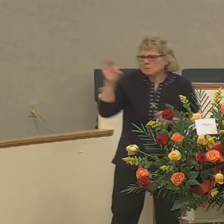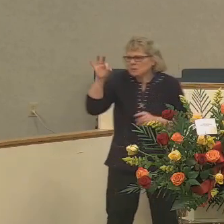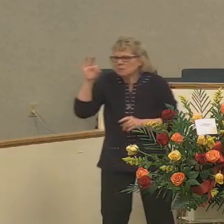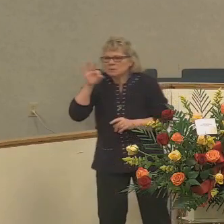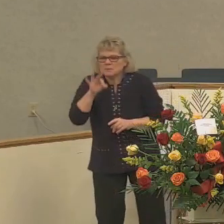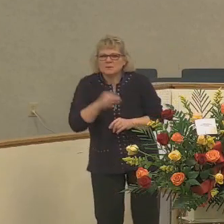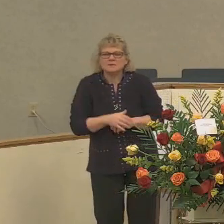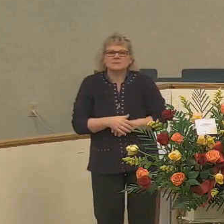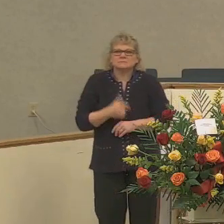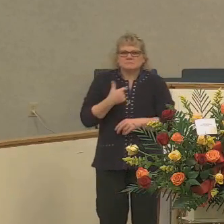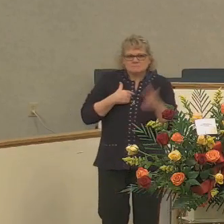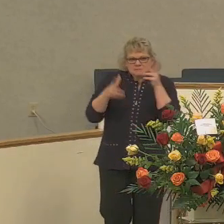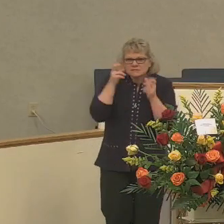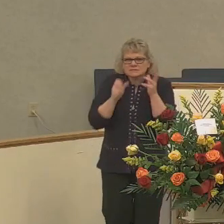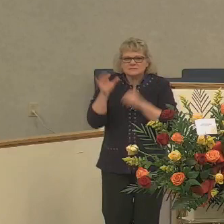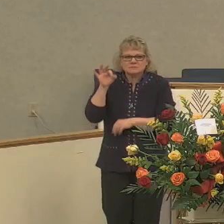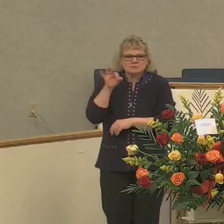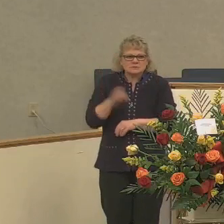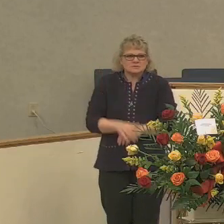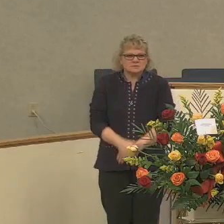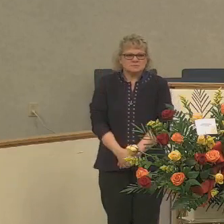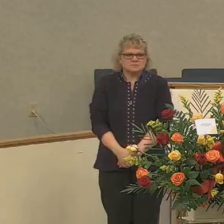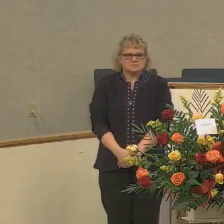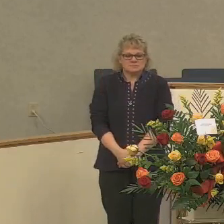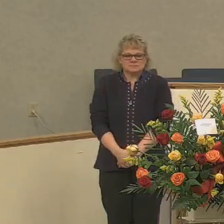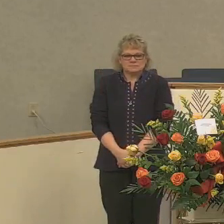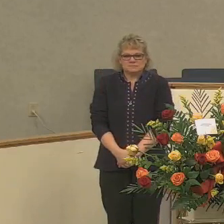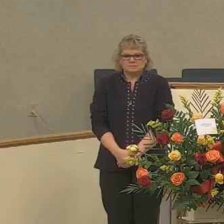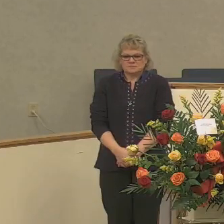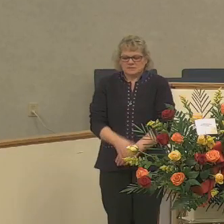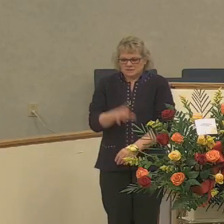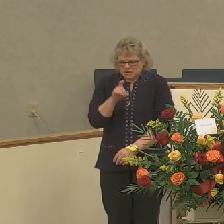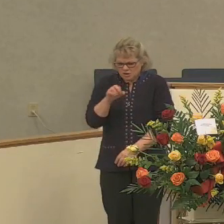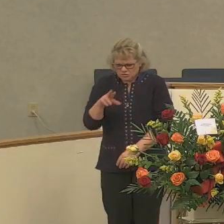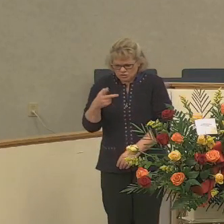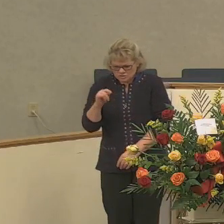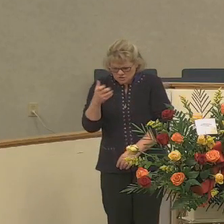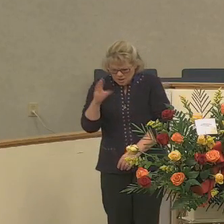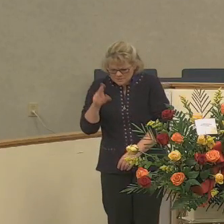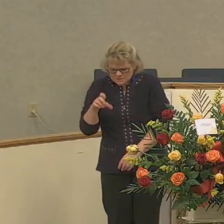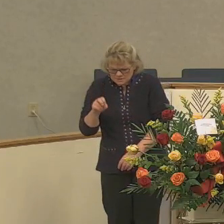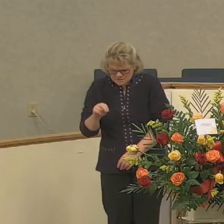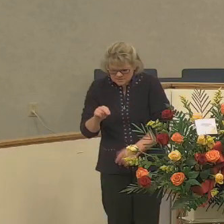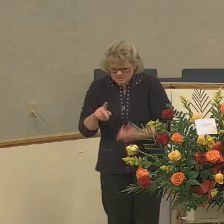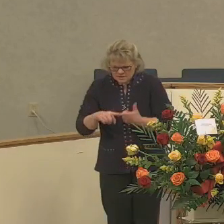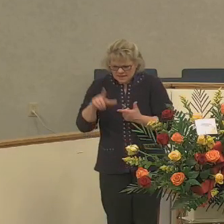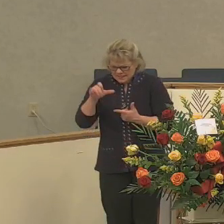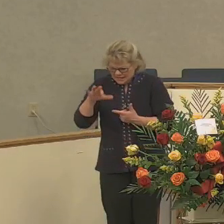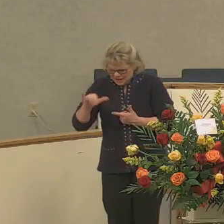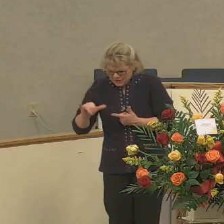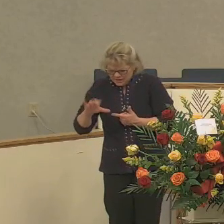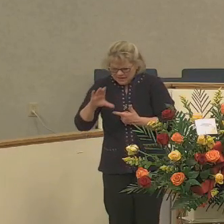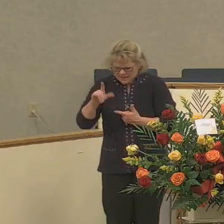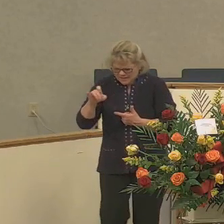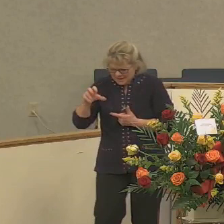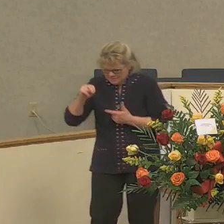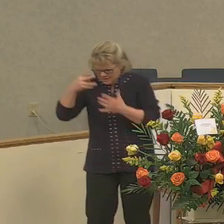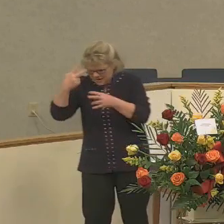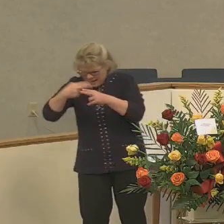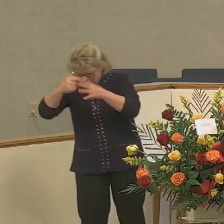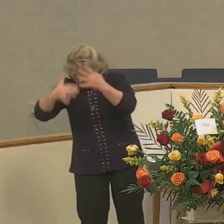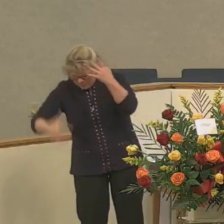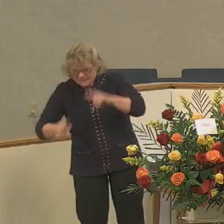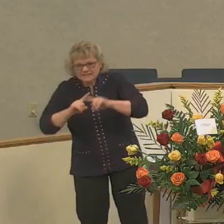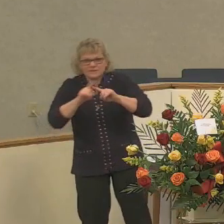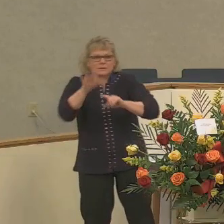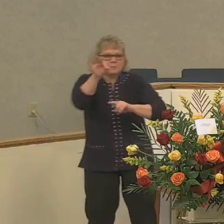listen to great preachers like Dr. Thompson and Brother Larry Clayton And on and on I could go,